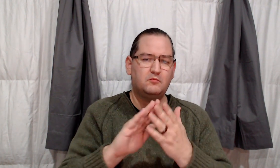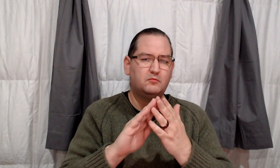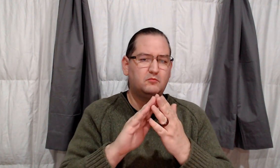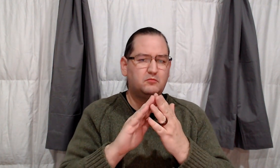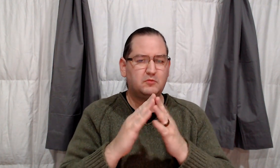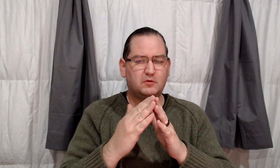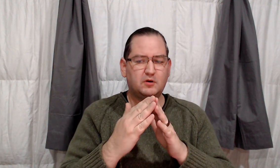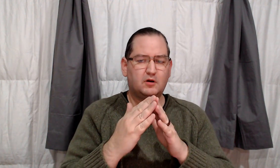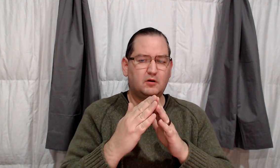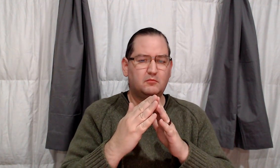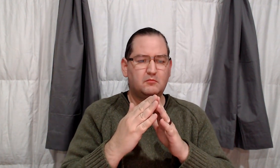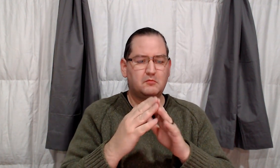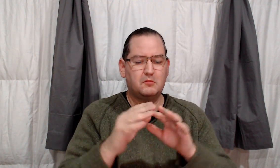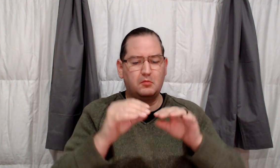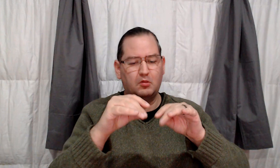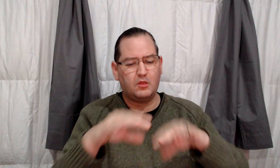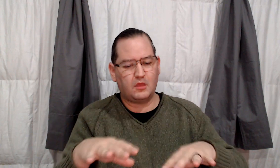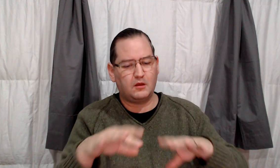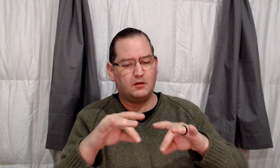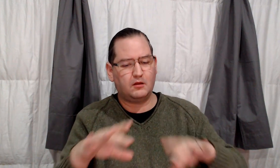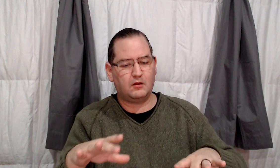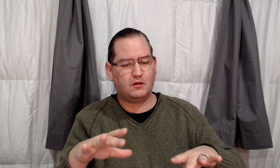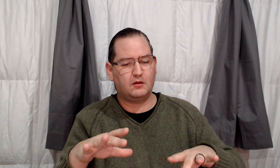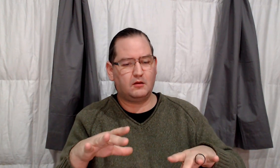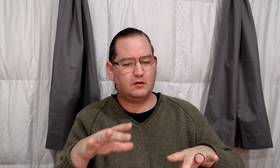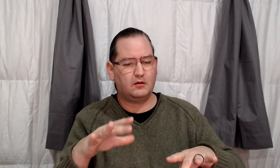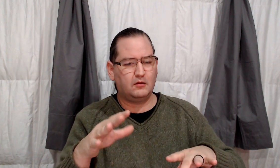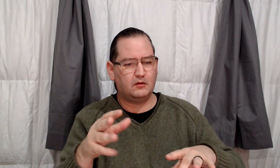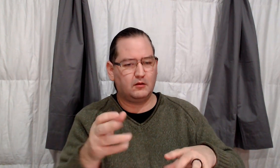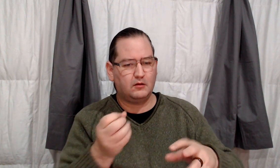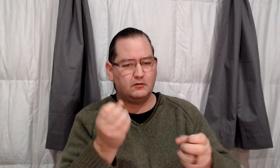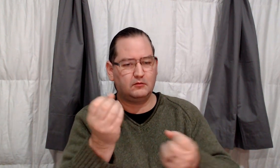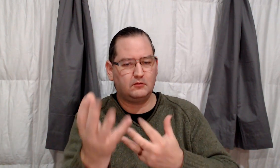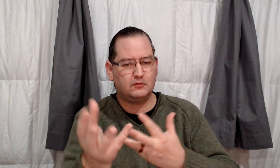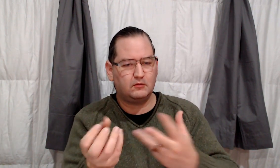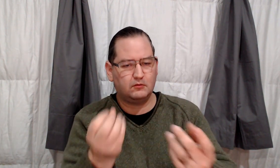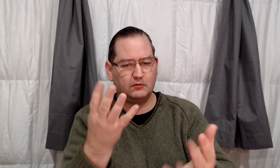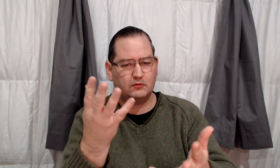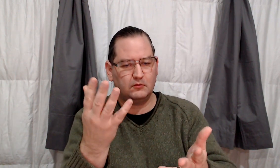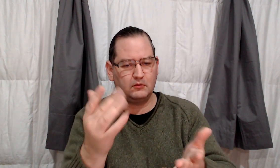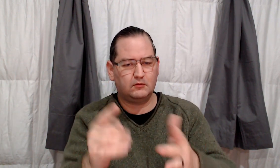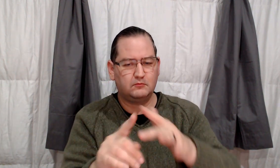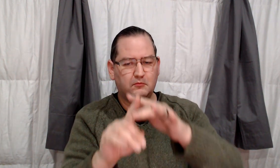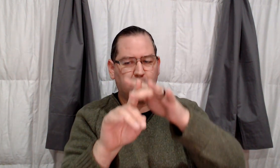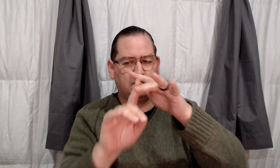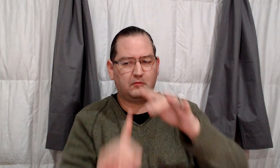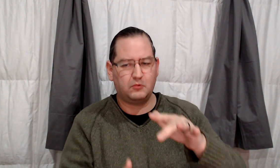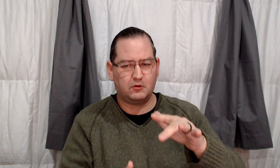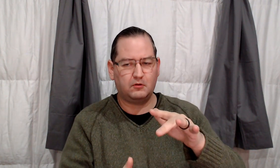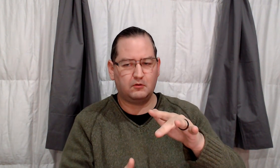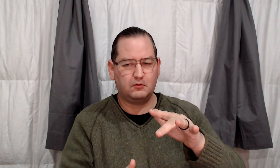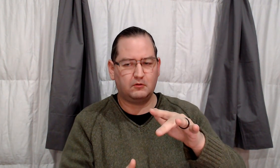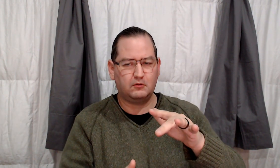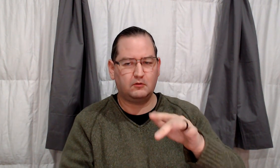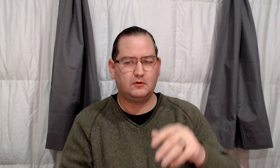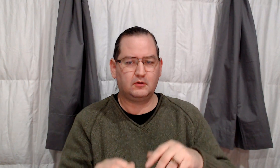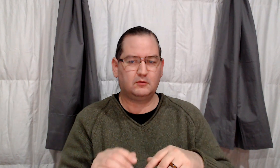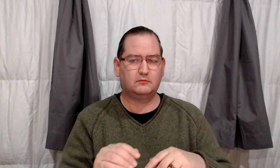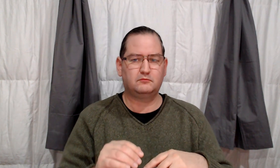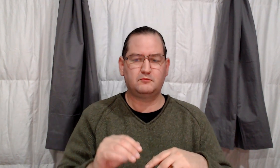may almost seem to be too much effort to bother making. It's so much easier